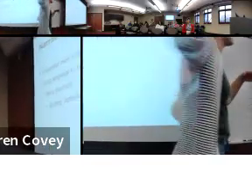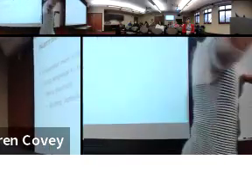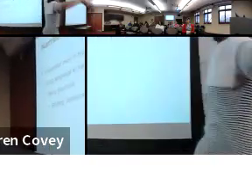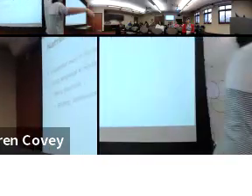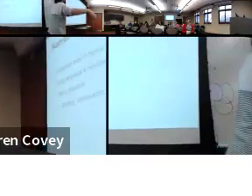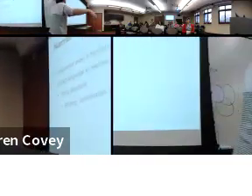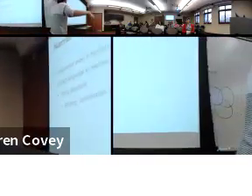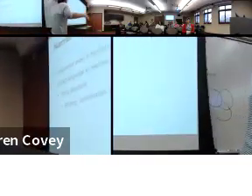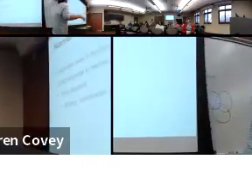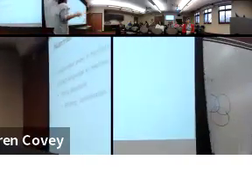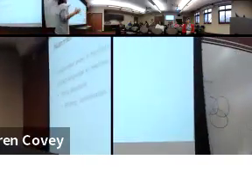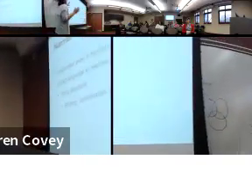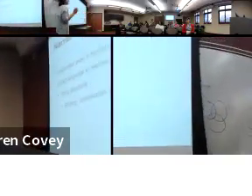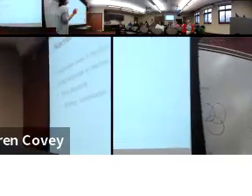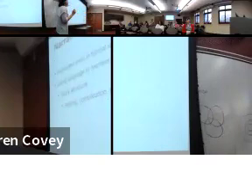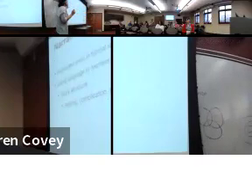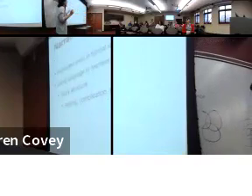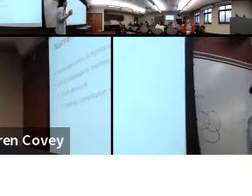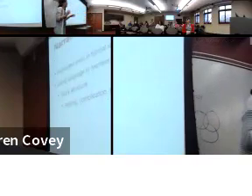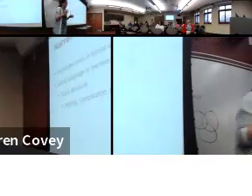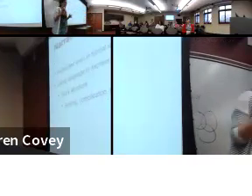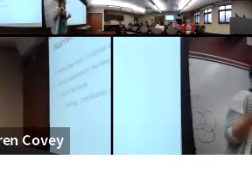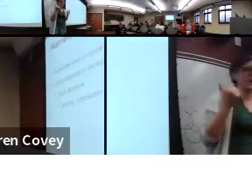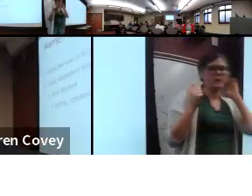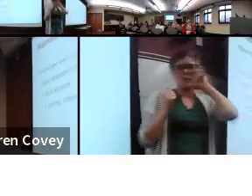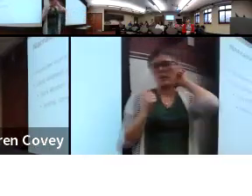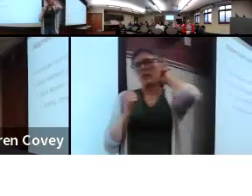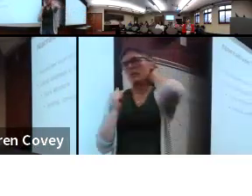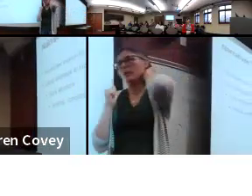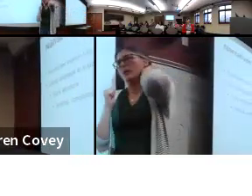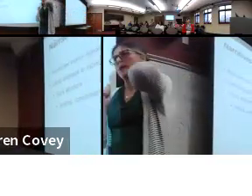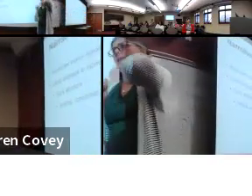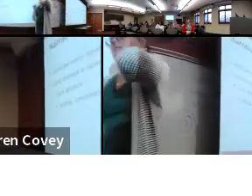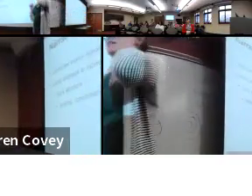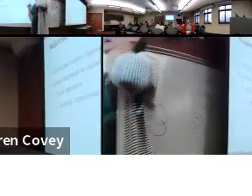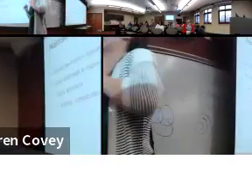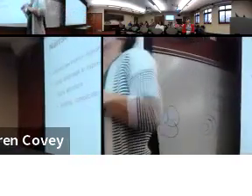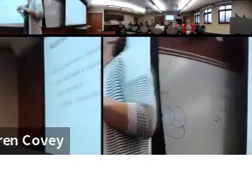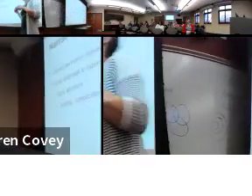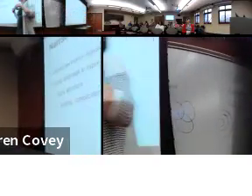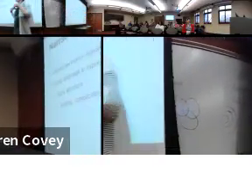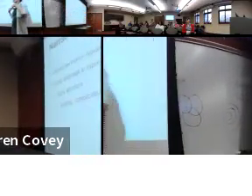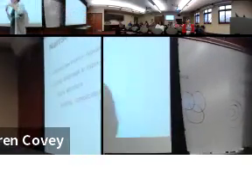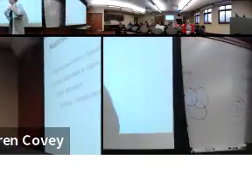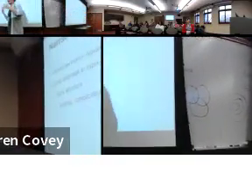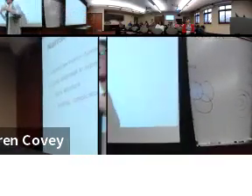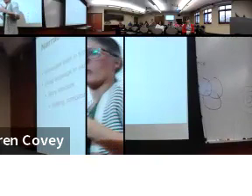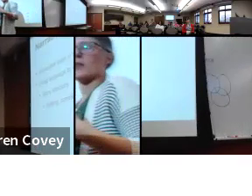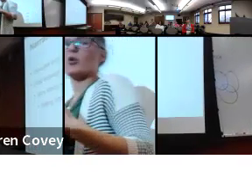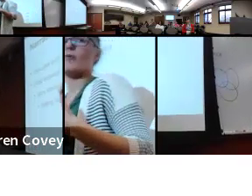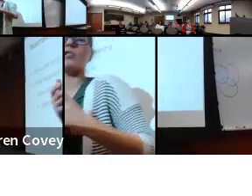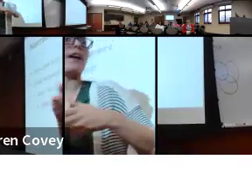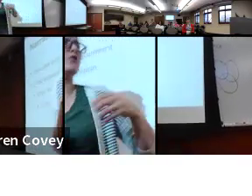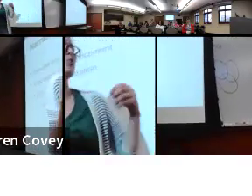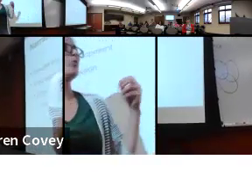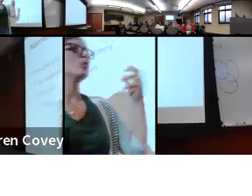between clauses and sentences? So narratives, which is what I'm studying here, is to tell a